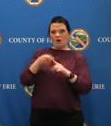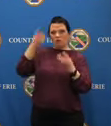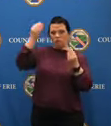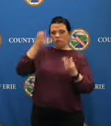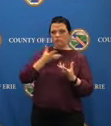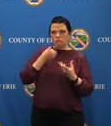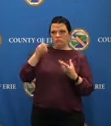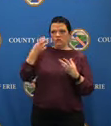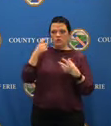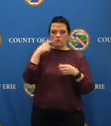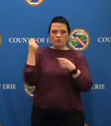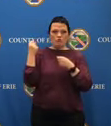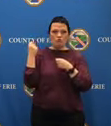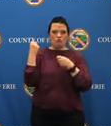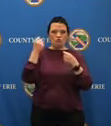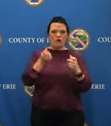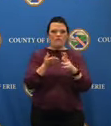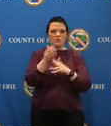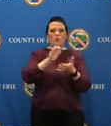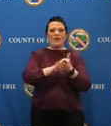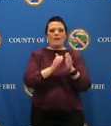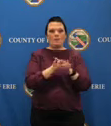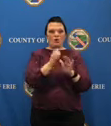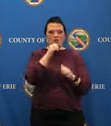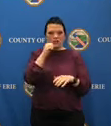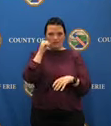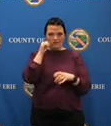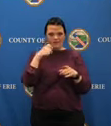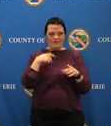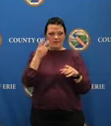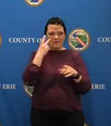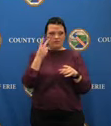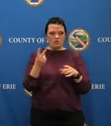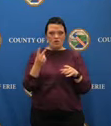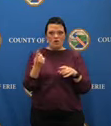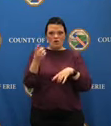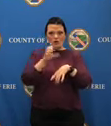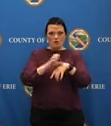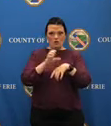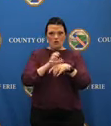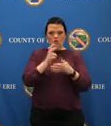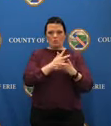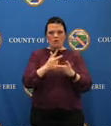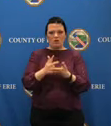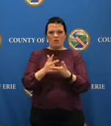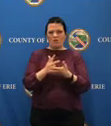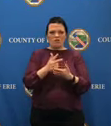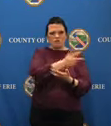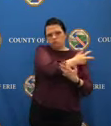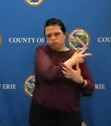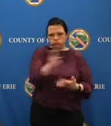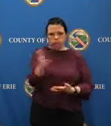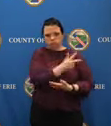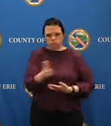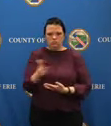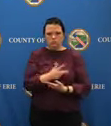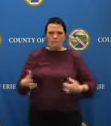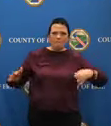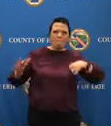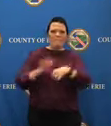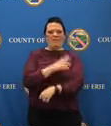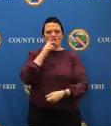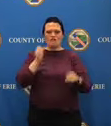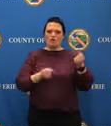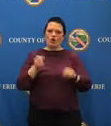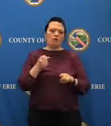that she was driving through Hamburg yesterday and saw one of the church parking lots packed with cars. So we